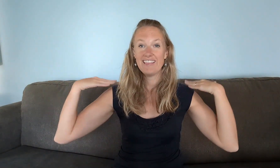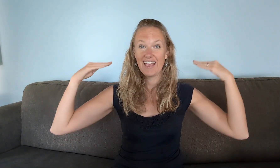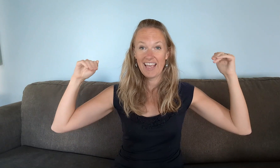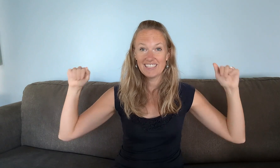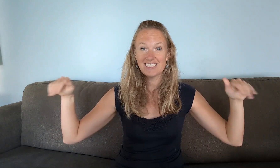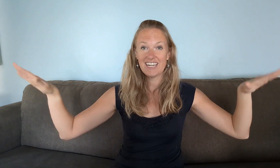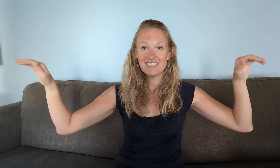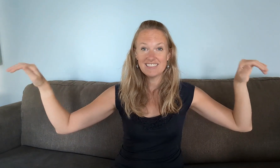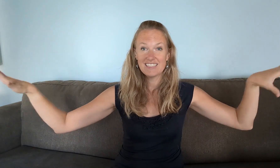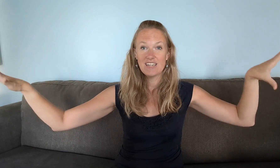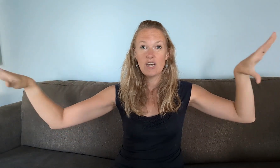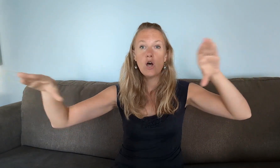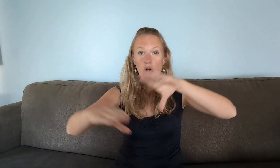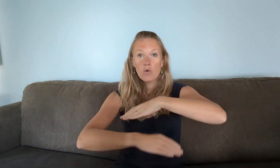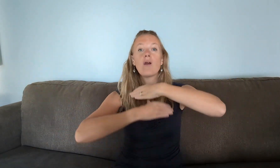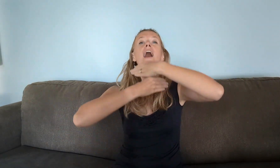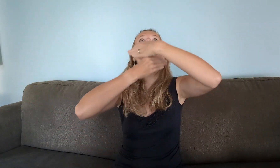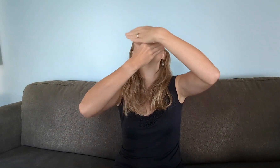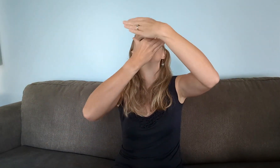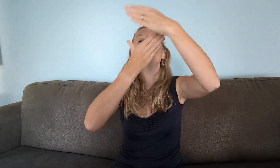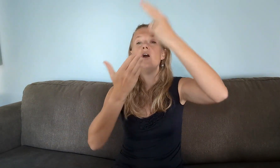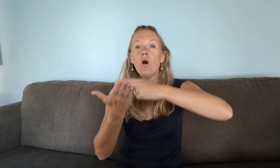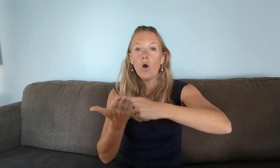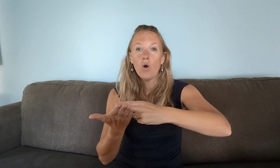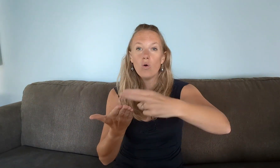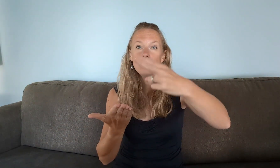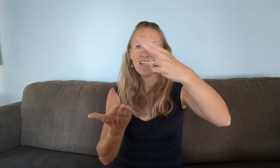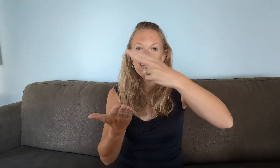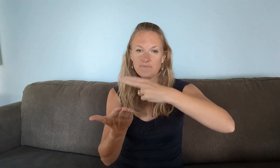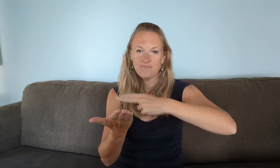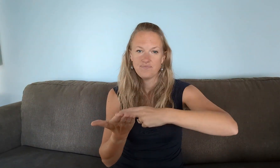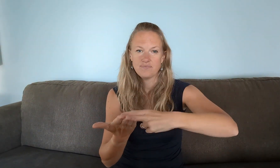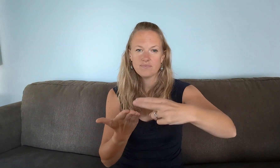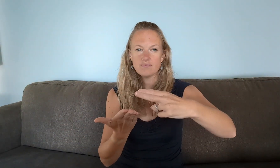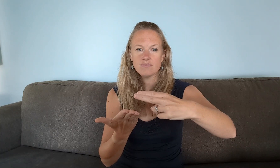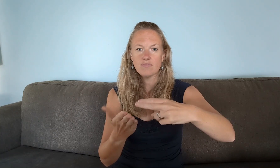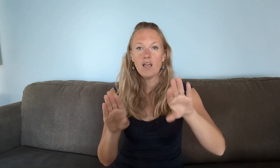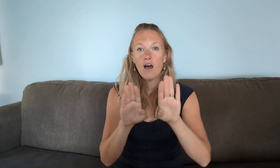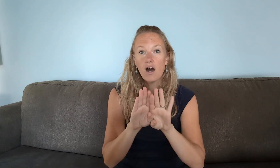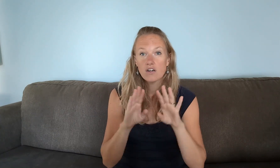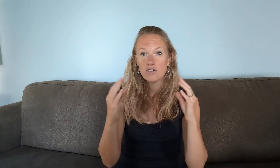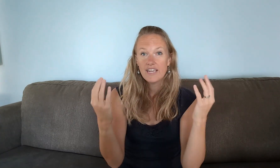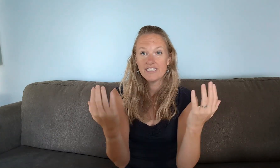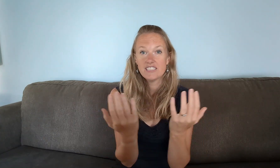the angels cry, holy. All